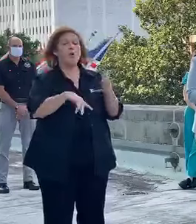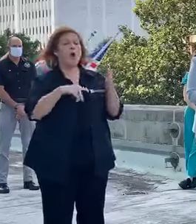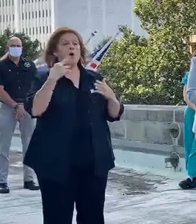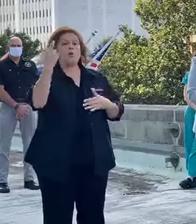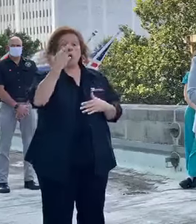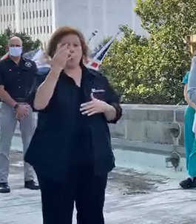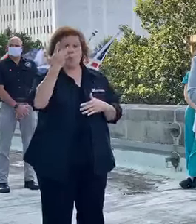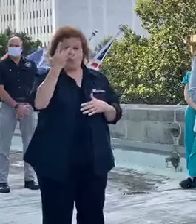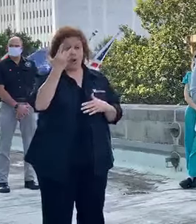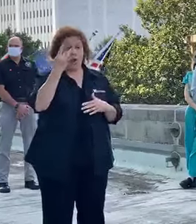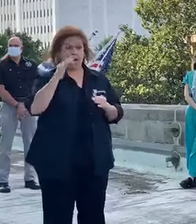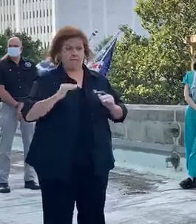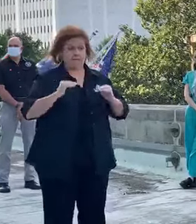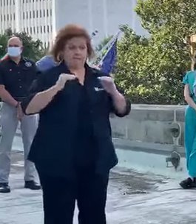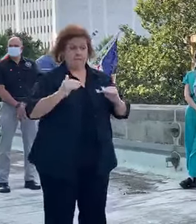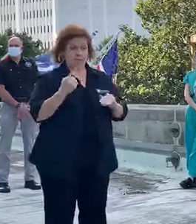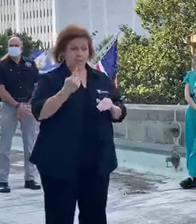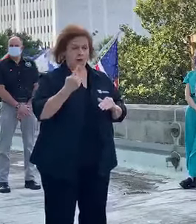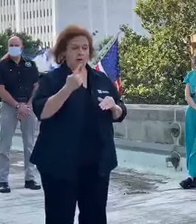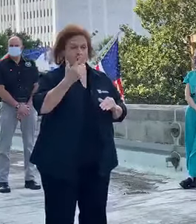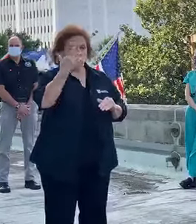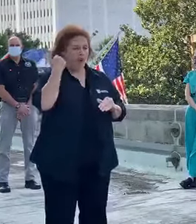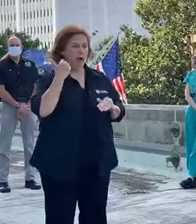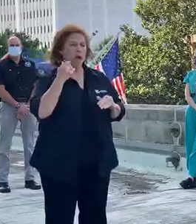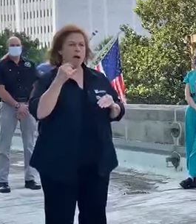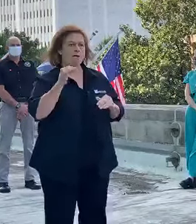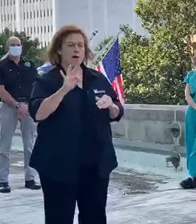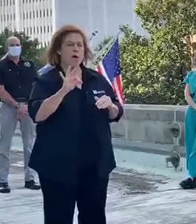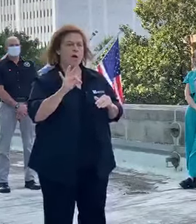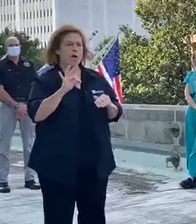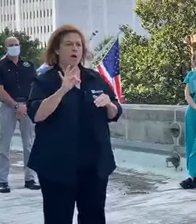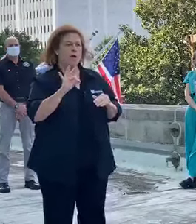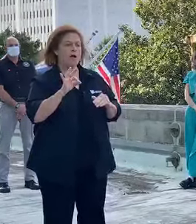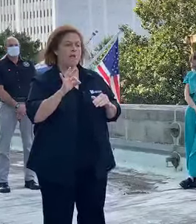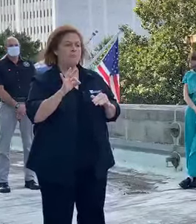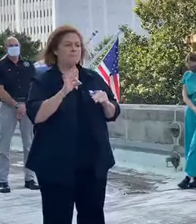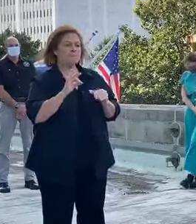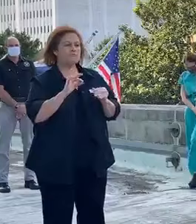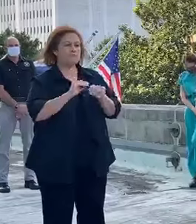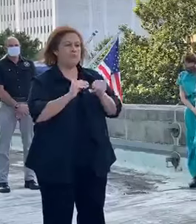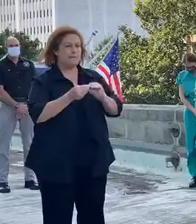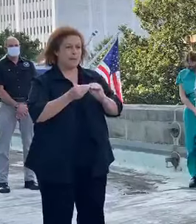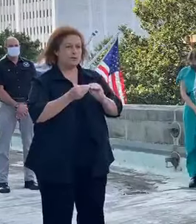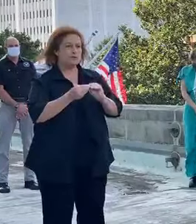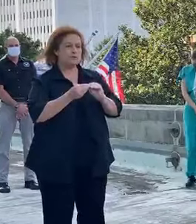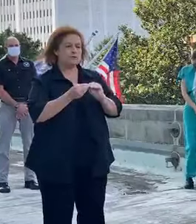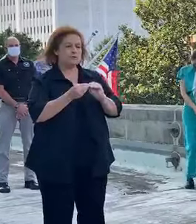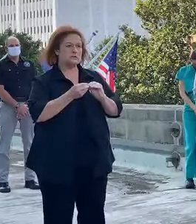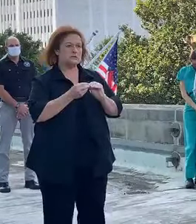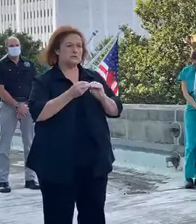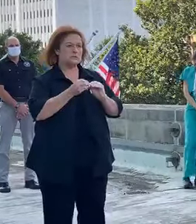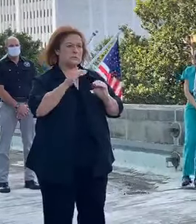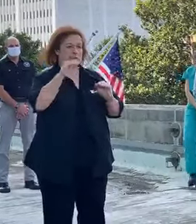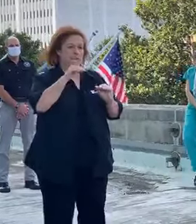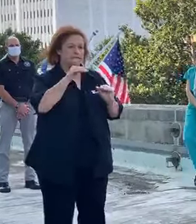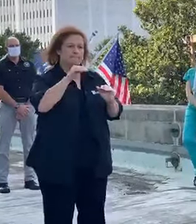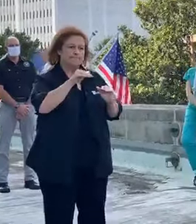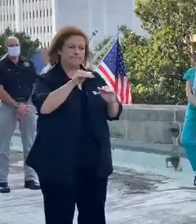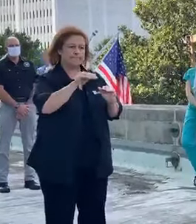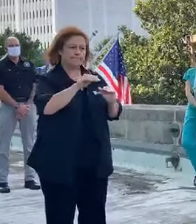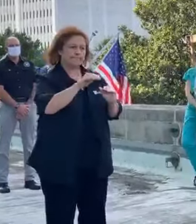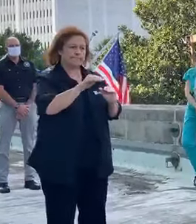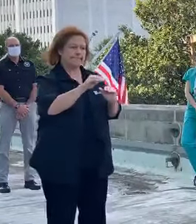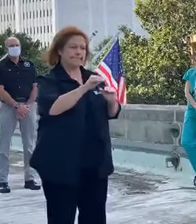You saw that on yesterday. Over 21 days, the city, steady decline. Testing